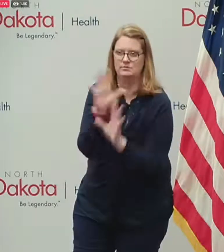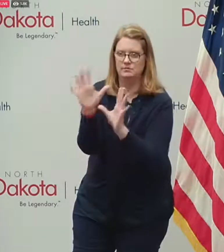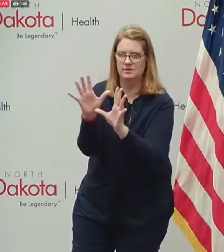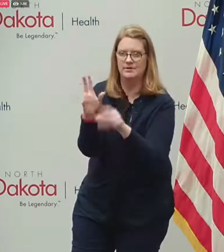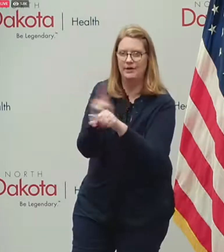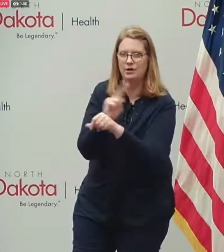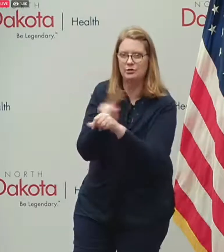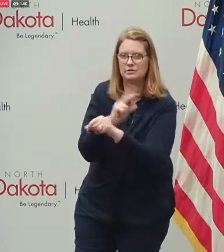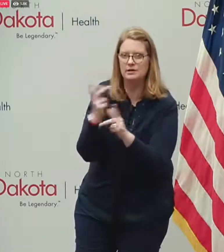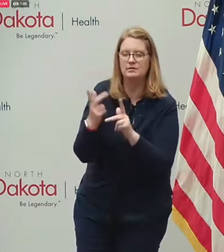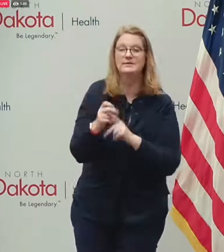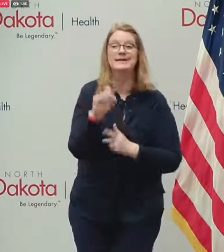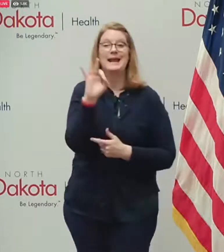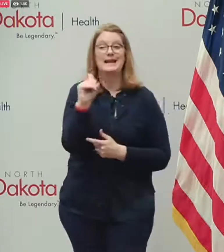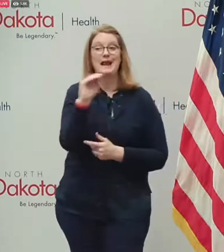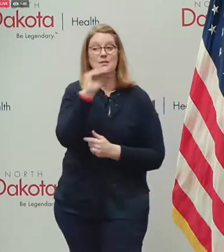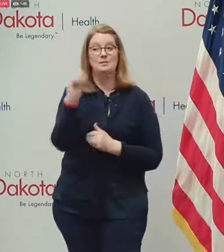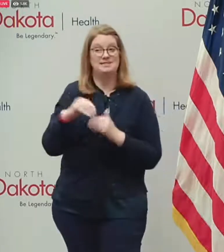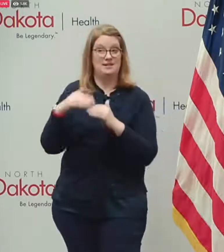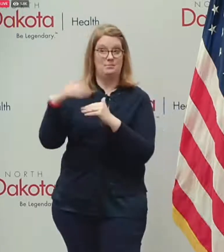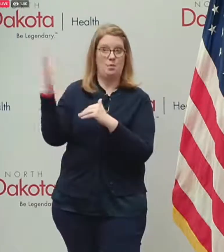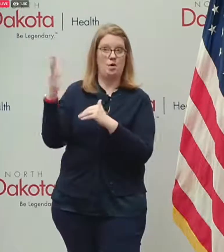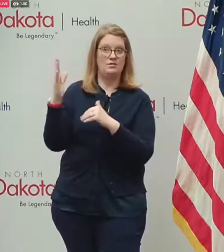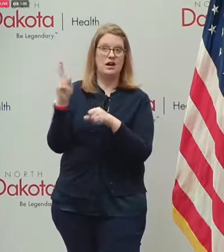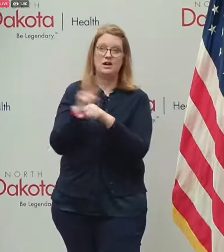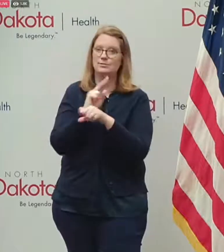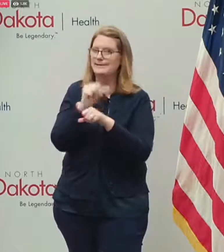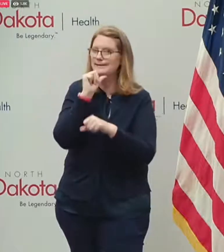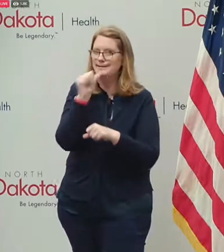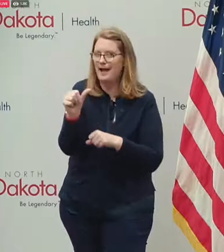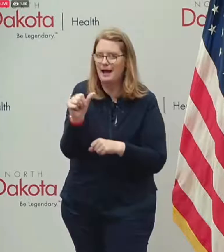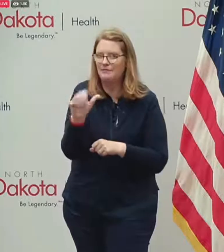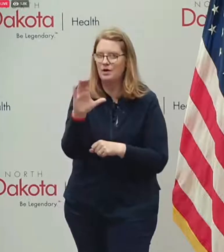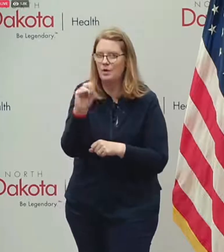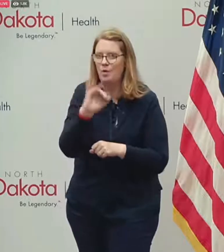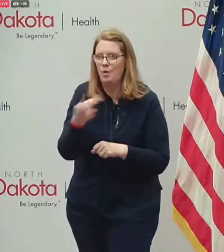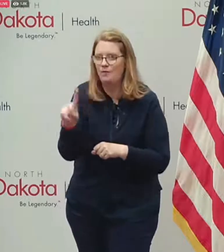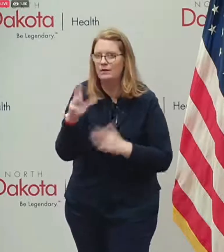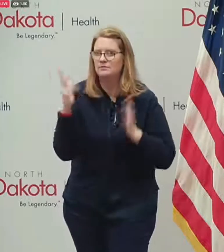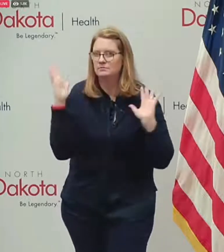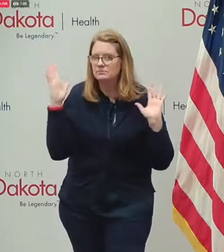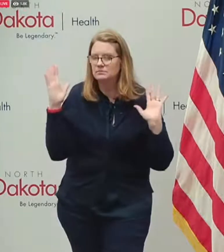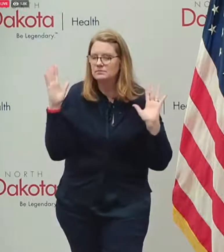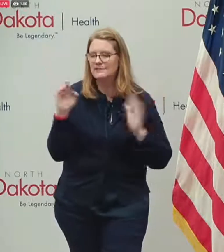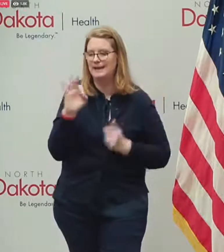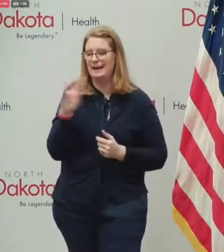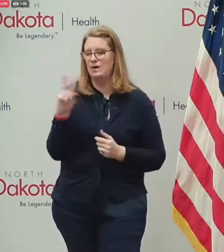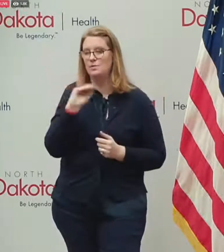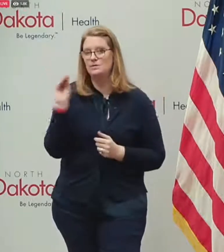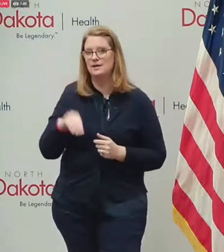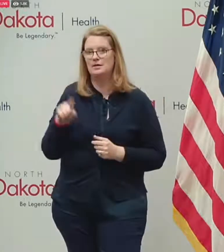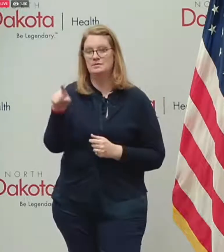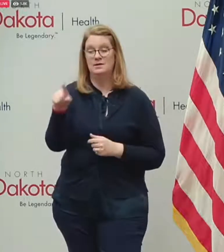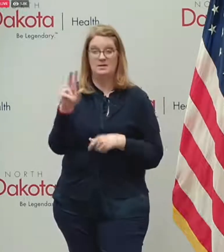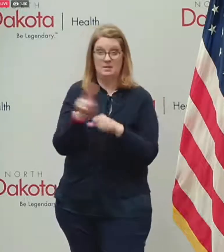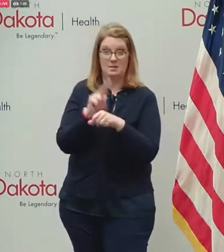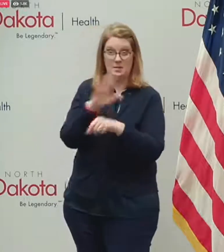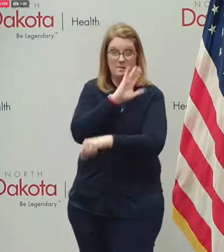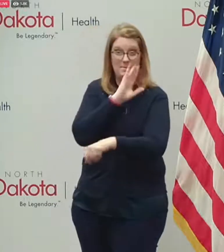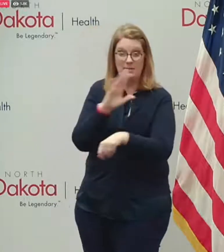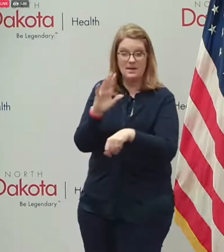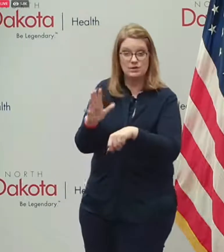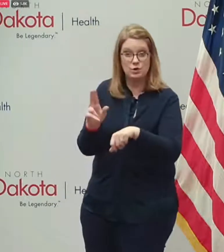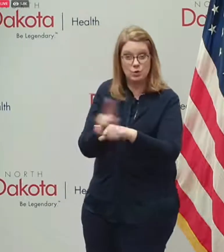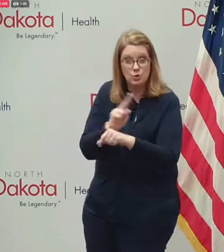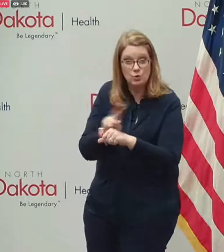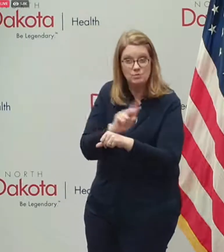keep running at 90% plus. It was as high as 95% non-COVID, 92% today non-COVID.